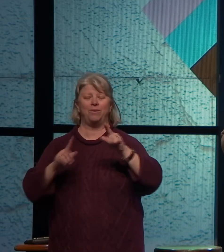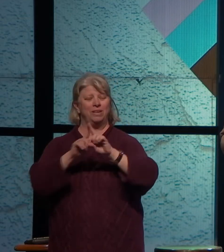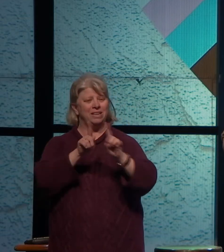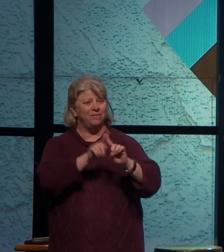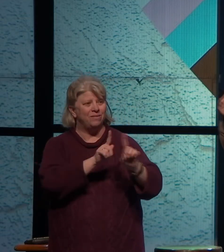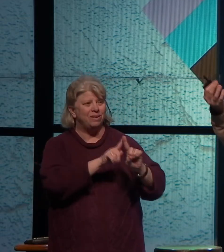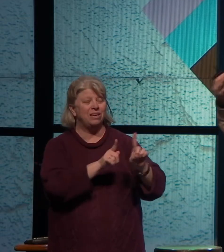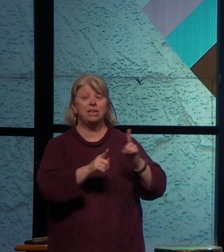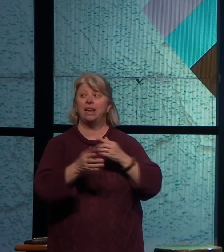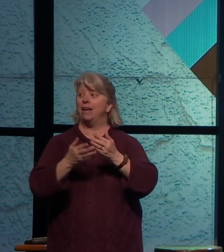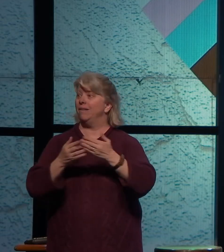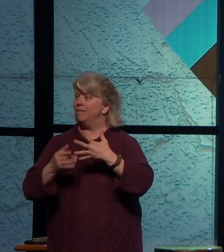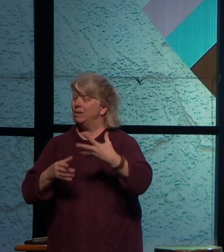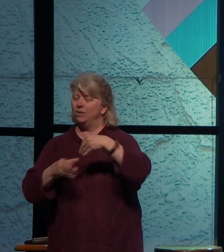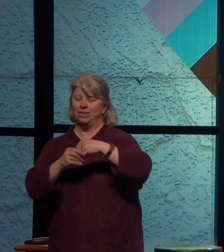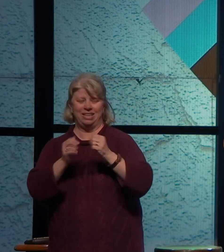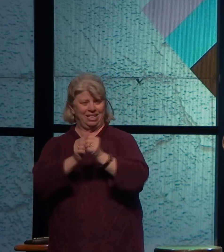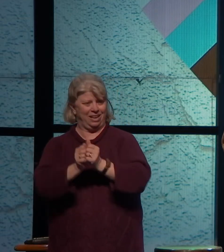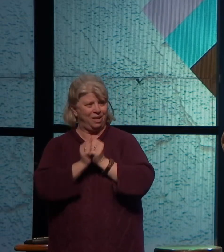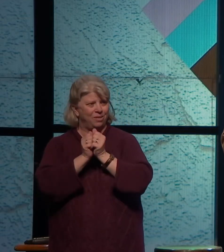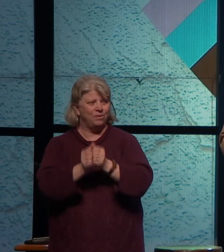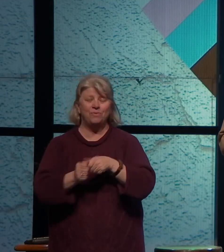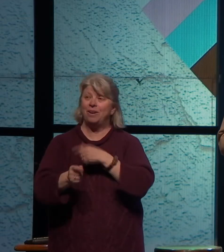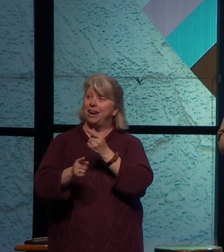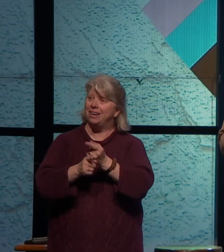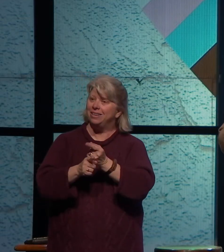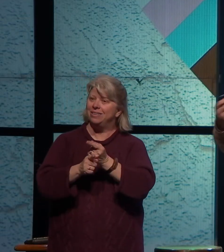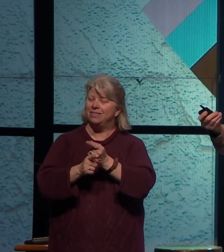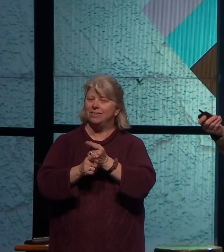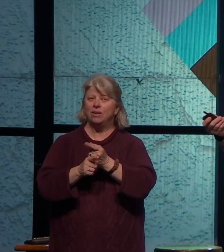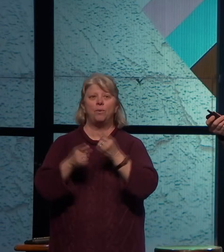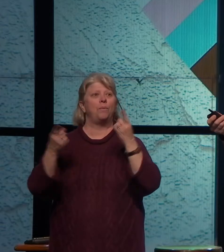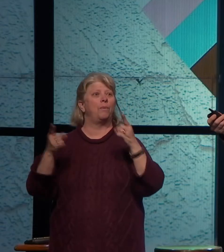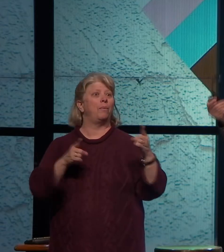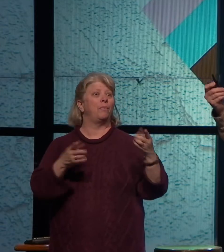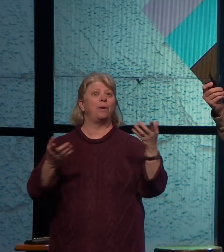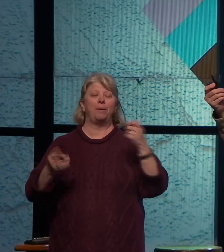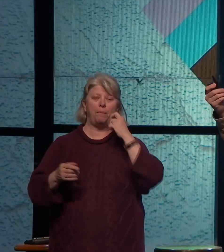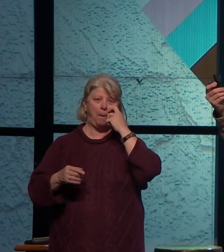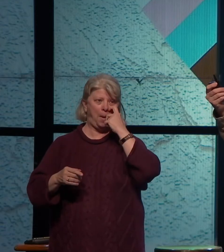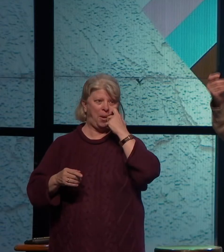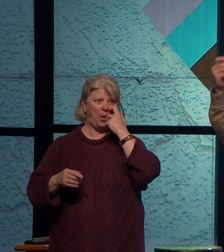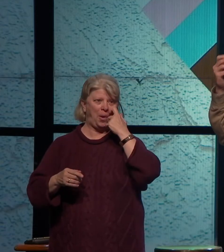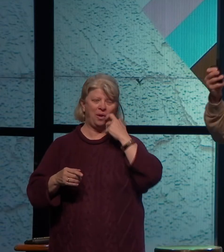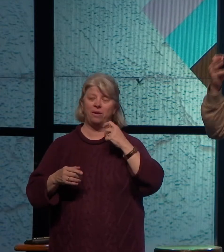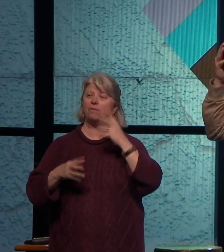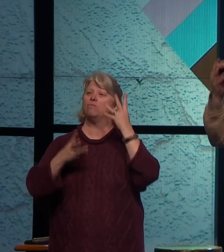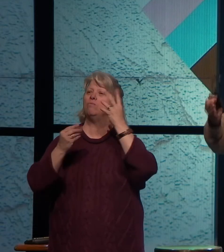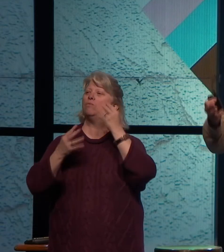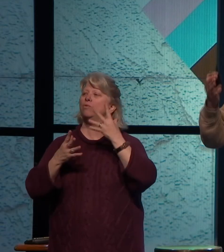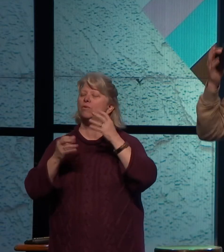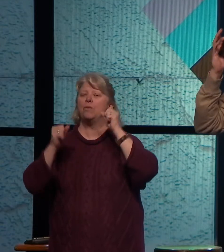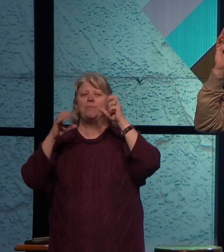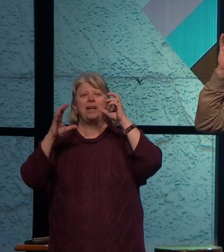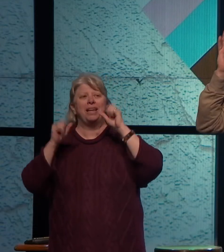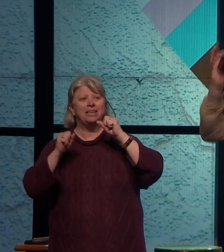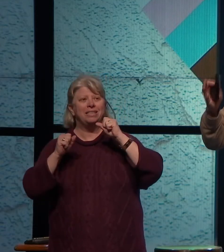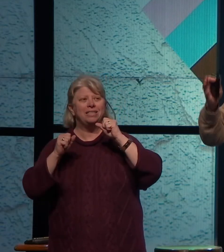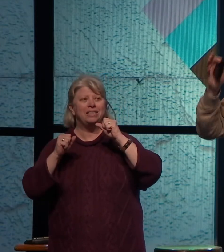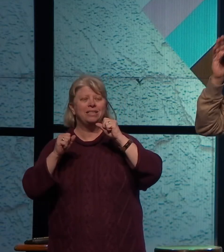differences, and even in the midst of our togetherness, right? What happens? Well, these beautiful,